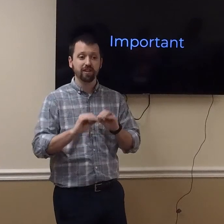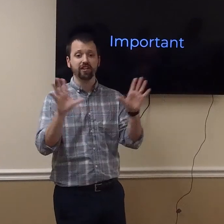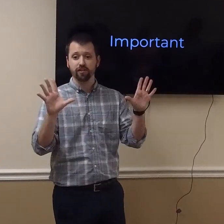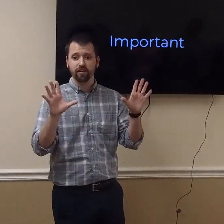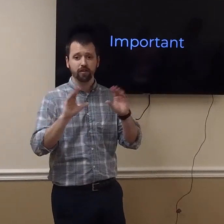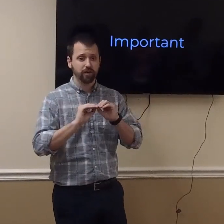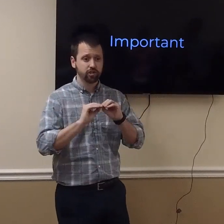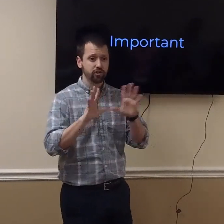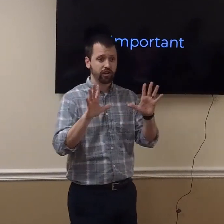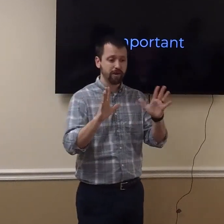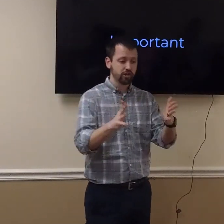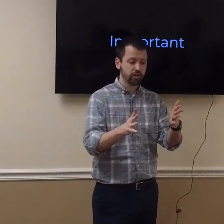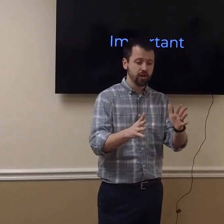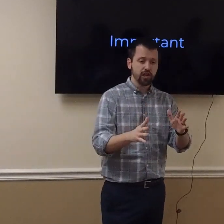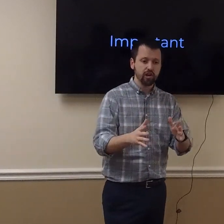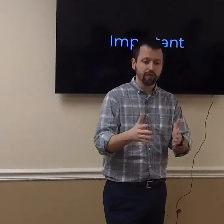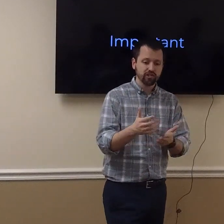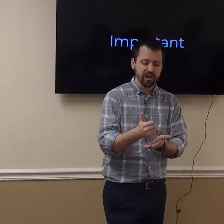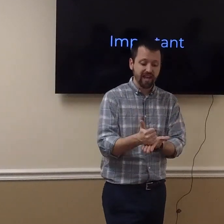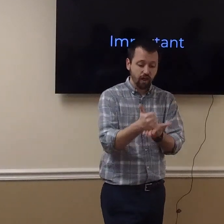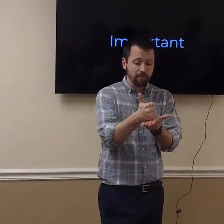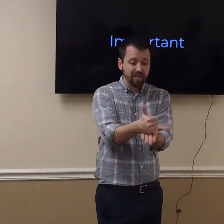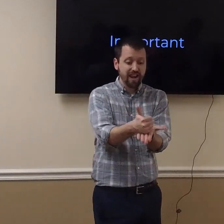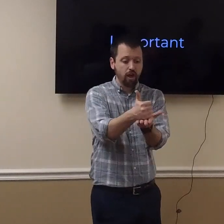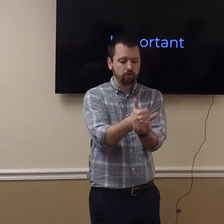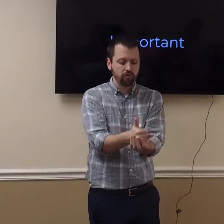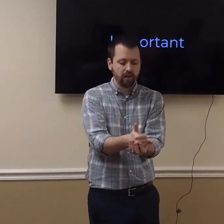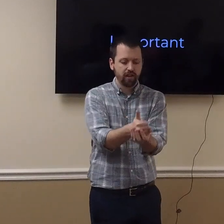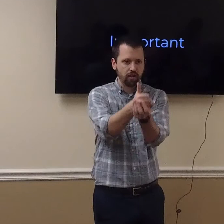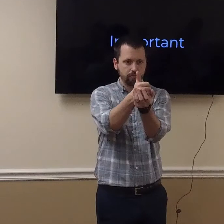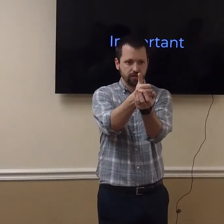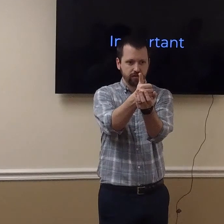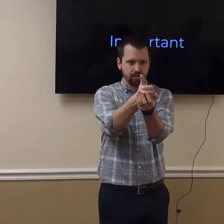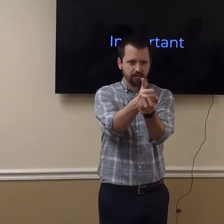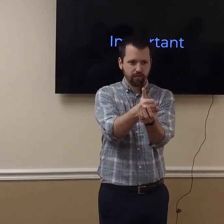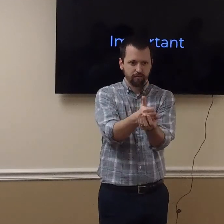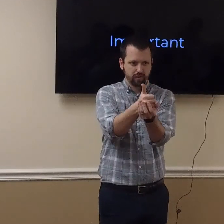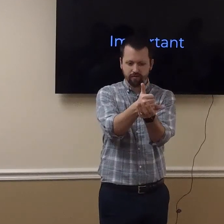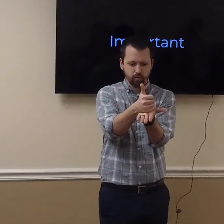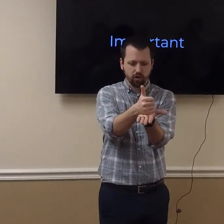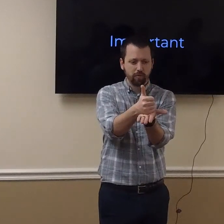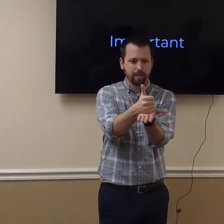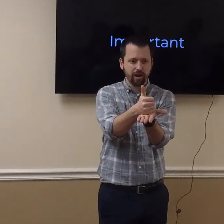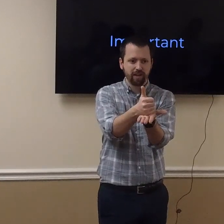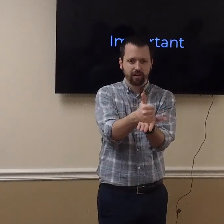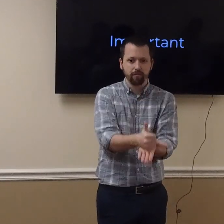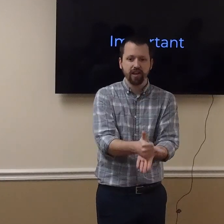clear. Make sure you're clear. Make sure you're, if you're signing help, sign help. Don't sign help. See what I'm doing here? You want to open that bottom hand up.